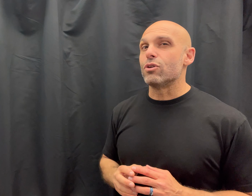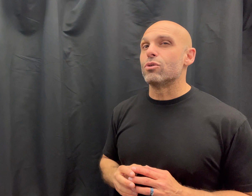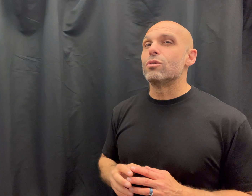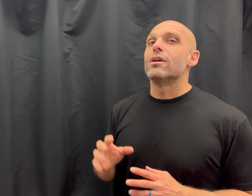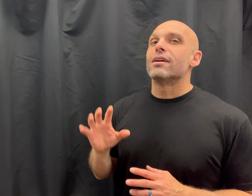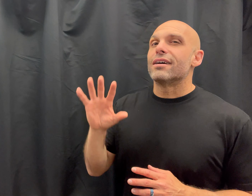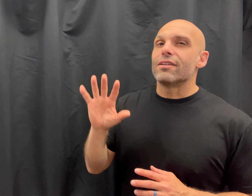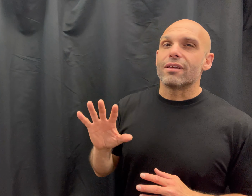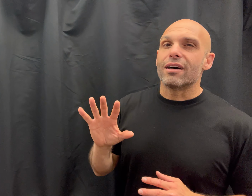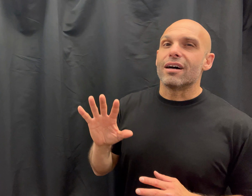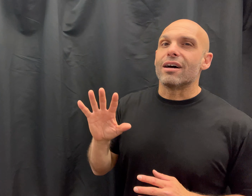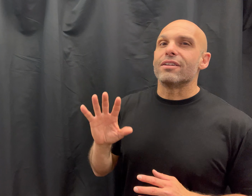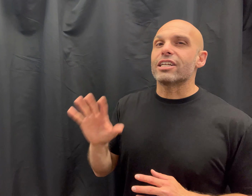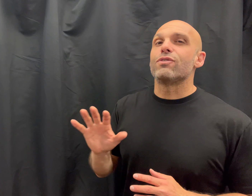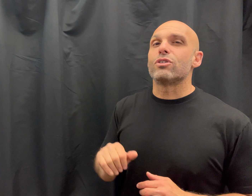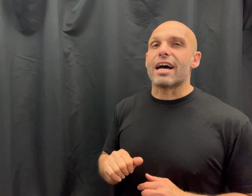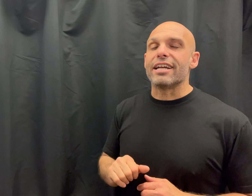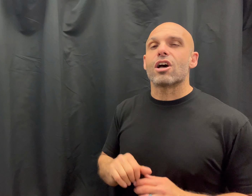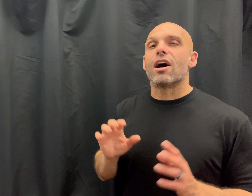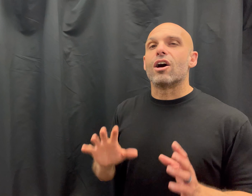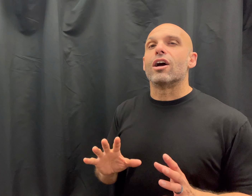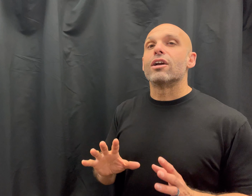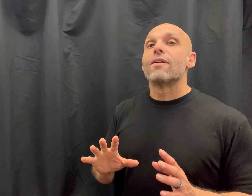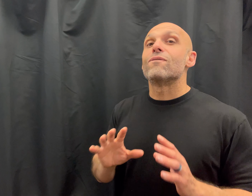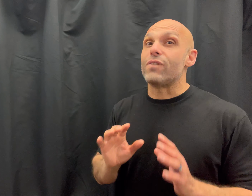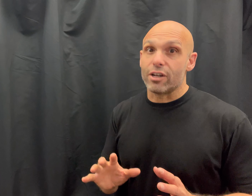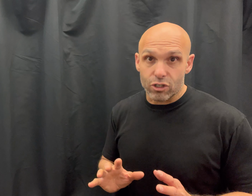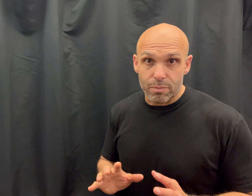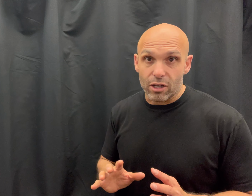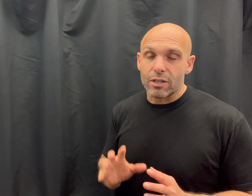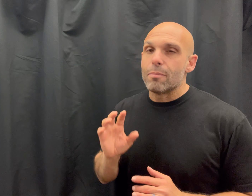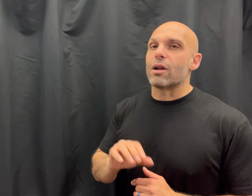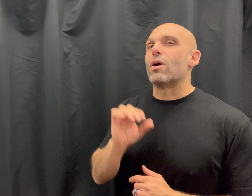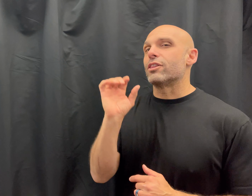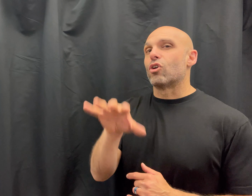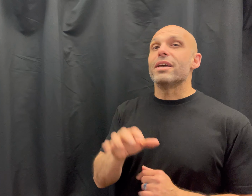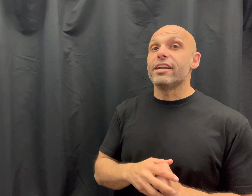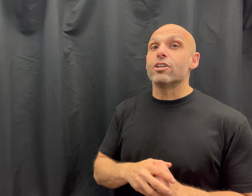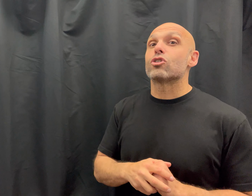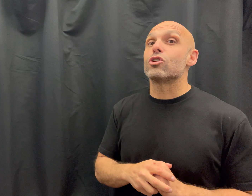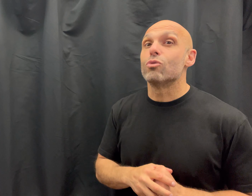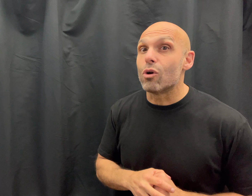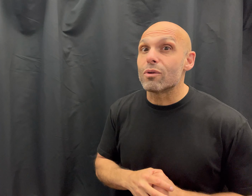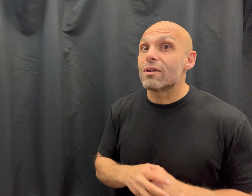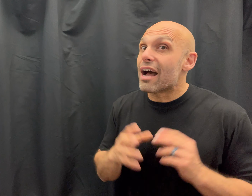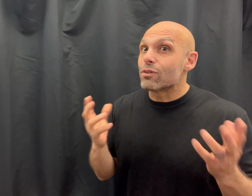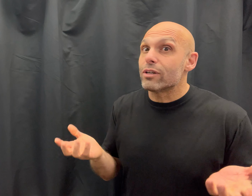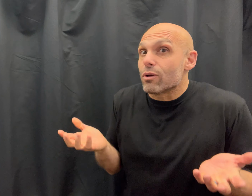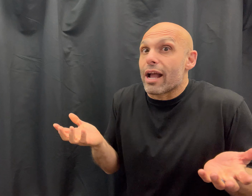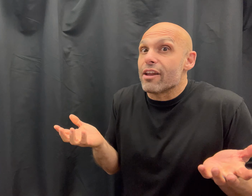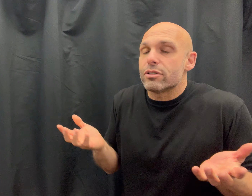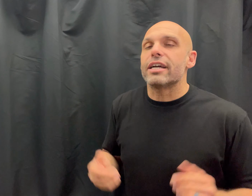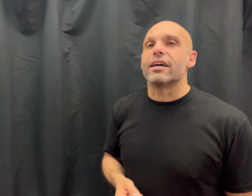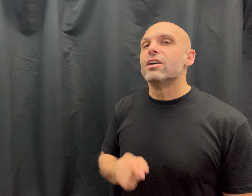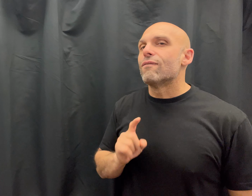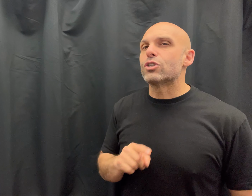few signs are finger spelled, but I want to throw them in here so you don't have a question like, how do you sign that? First one